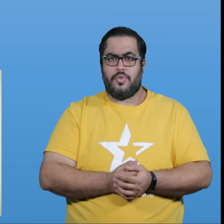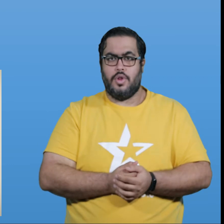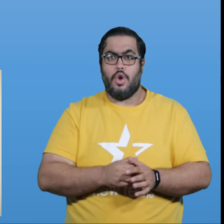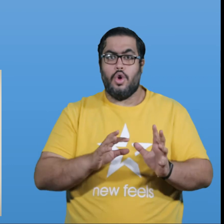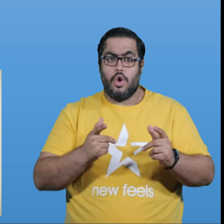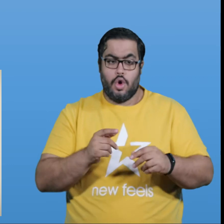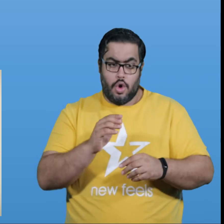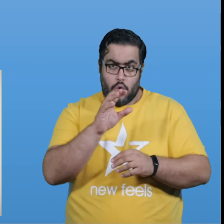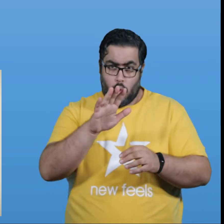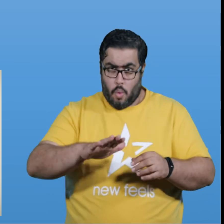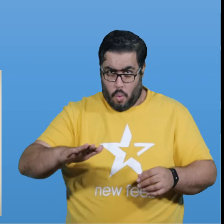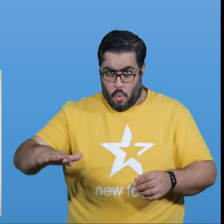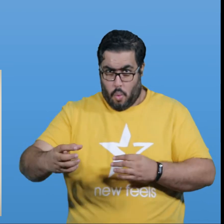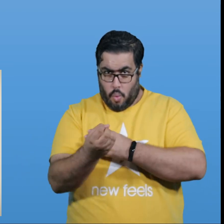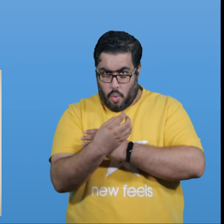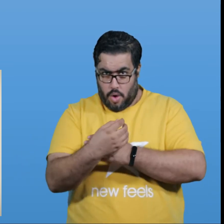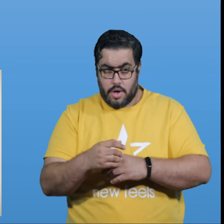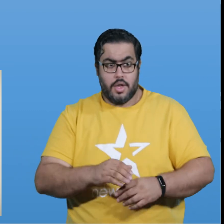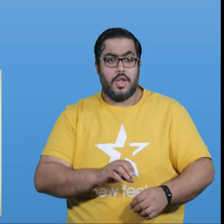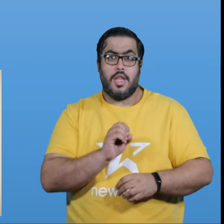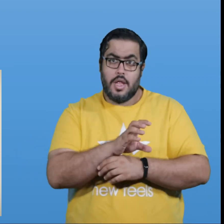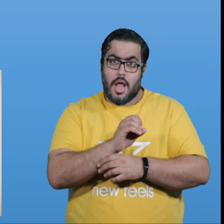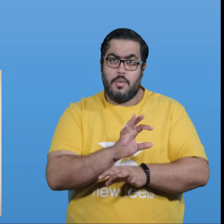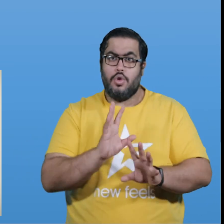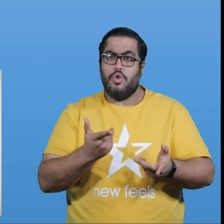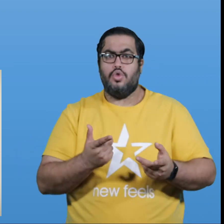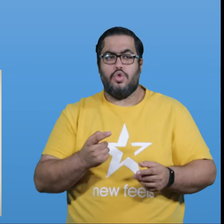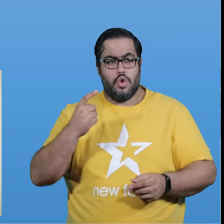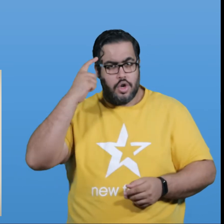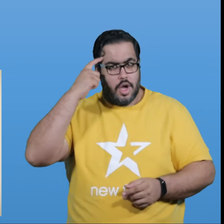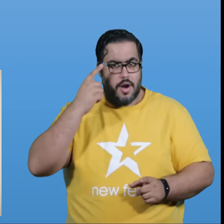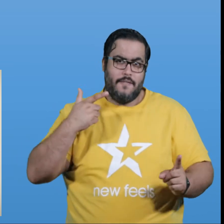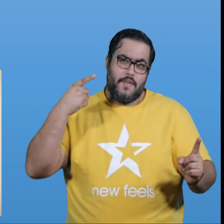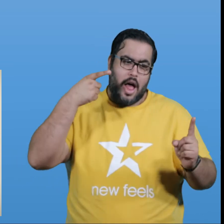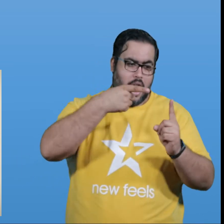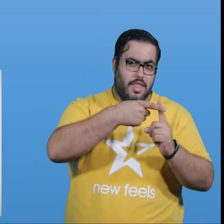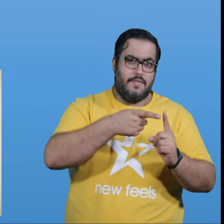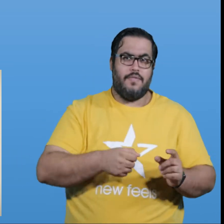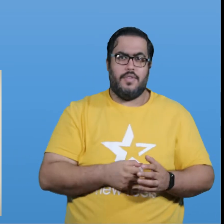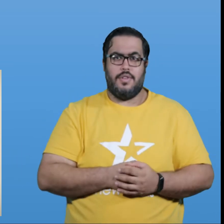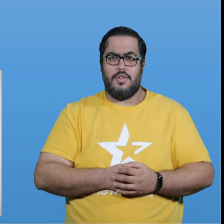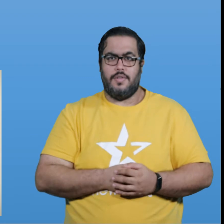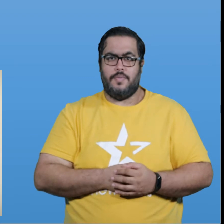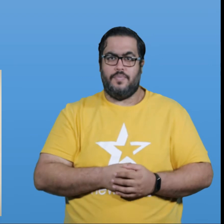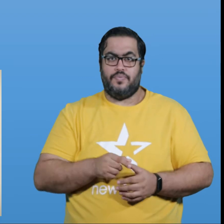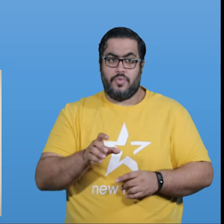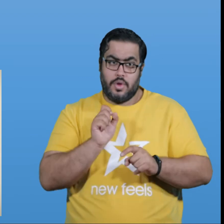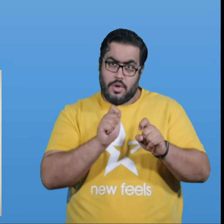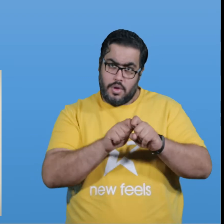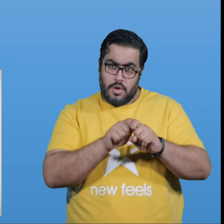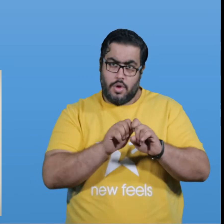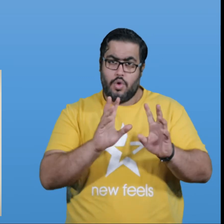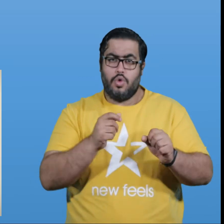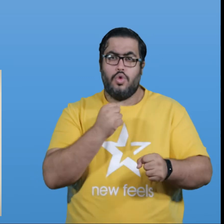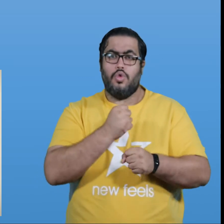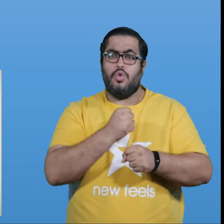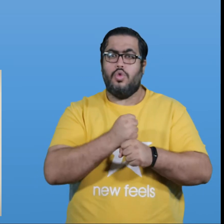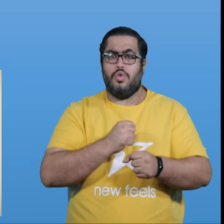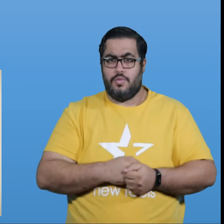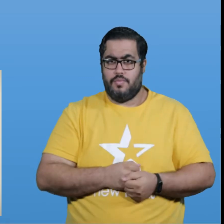they mentor students from schools and hospitals. Now we come to the vocabulary task. We've learned so many vocabulary items, I